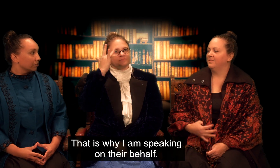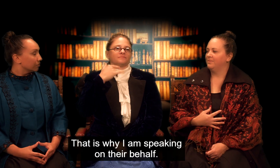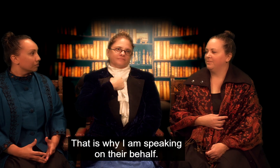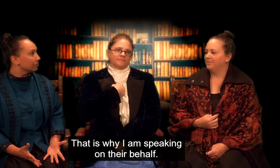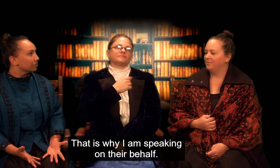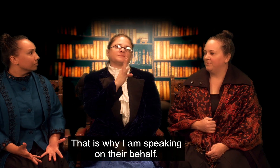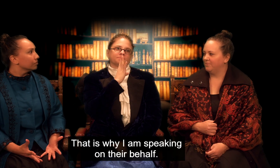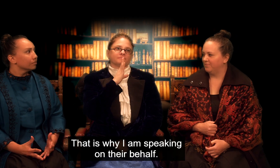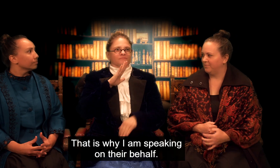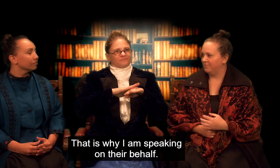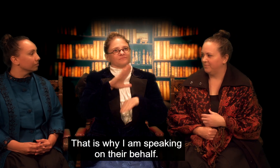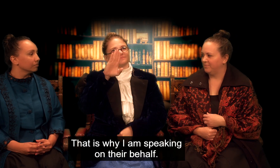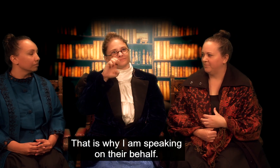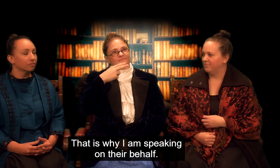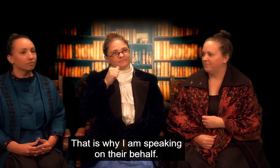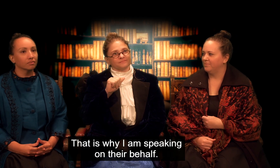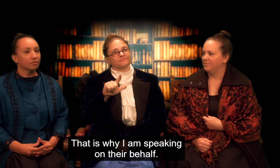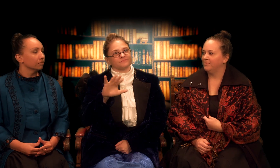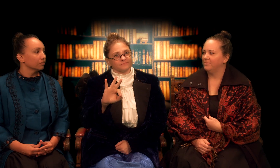That is why I'm speaking on their behalf.